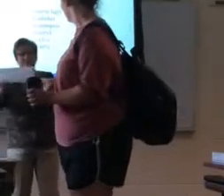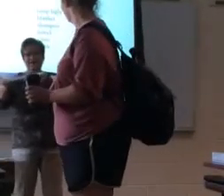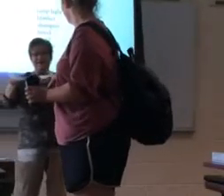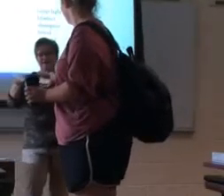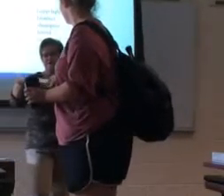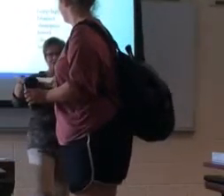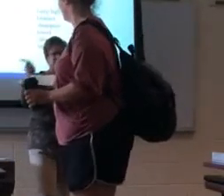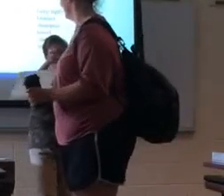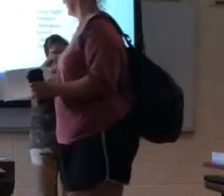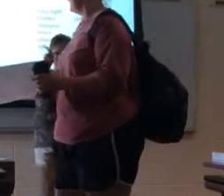And then there's